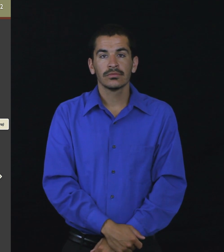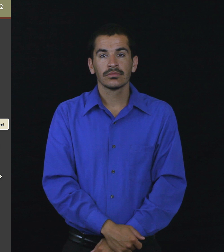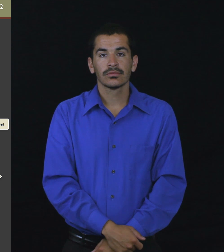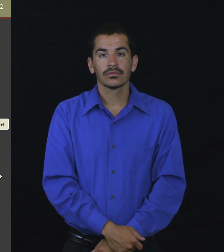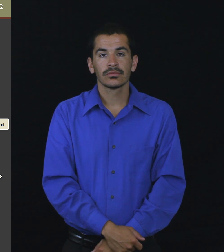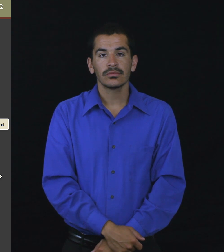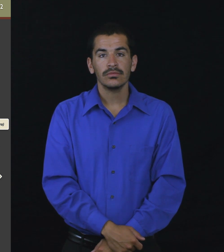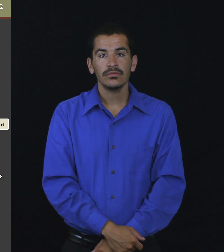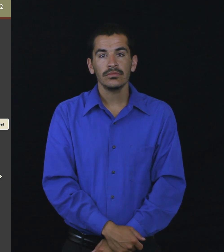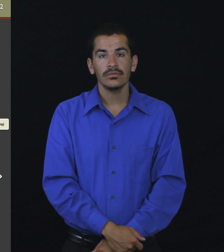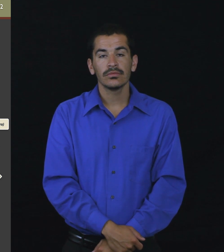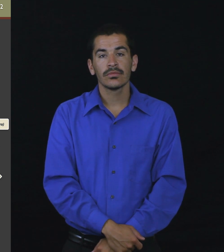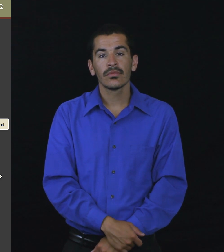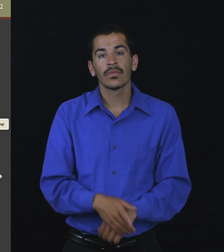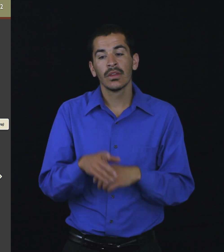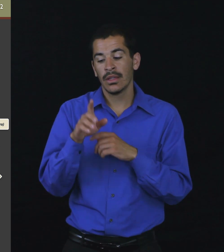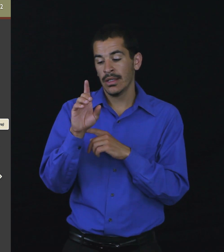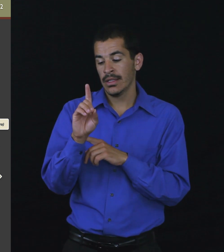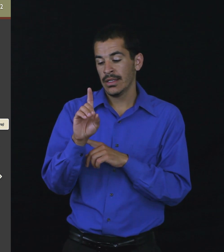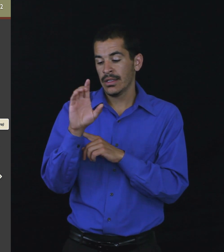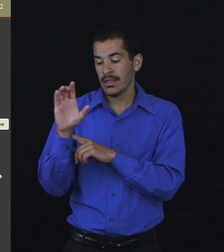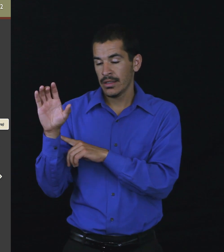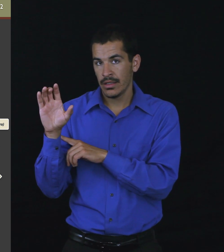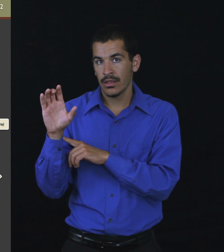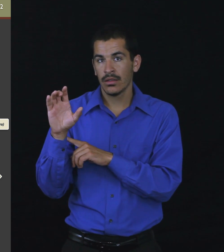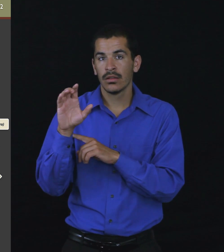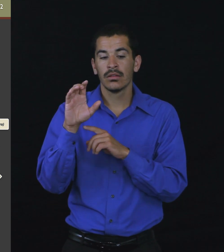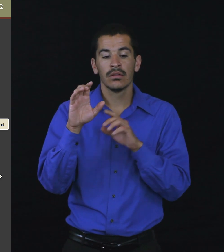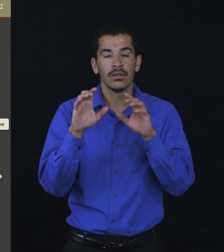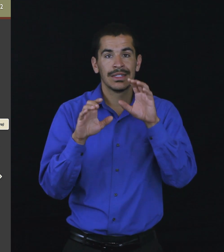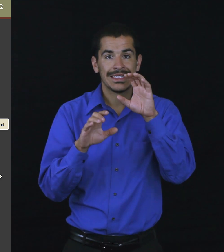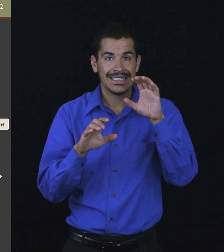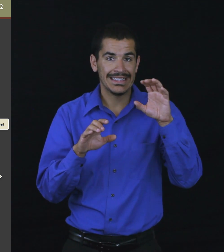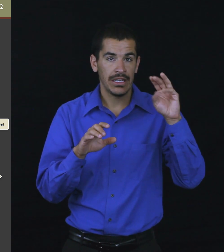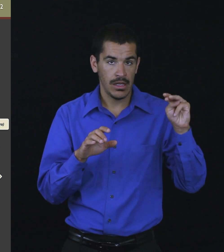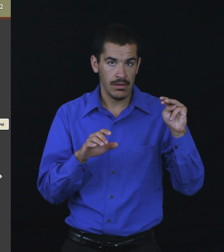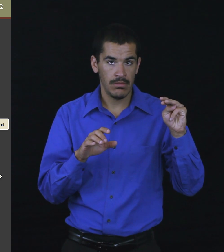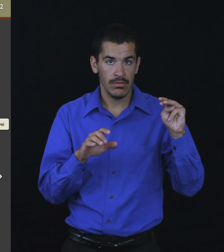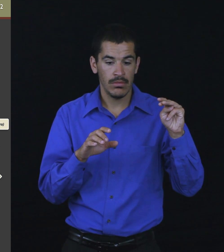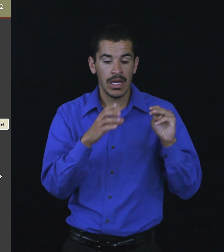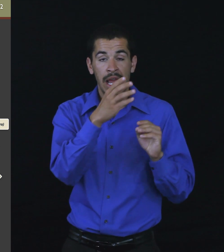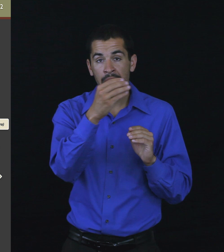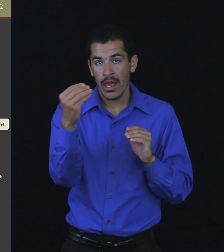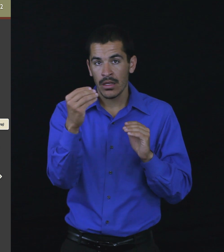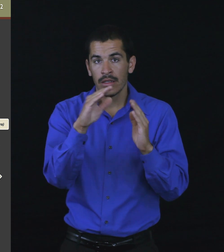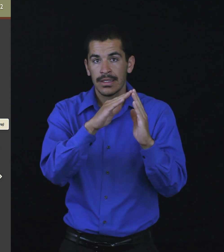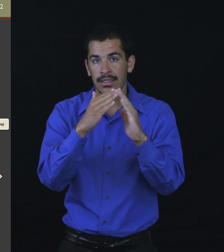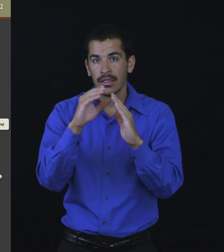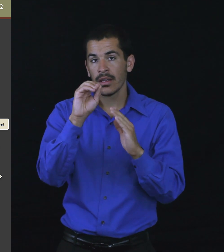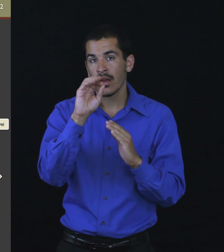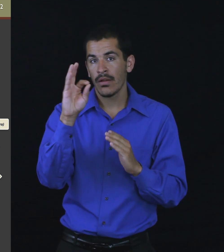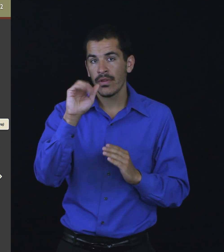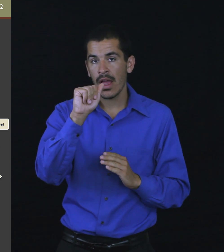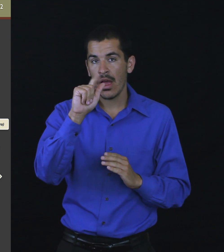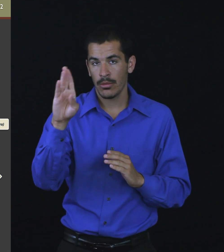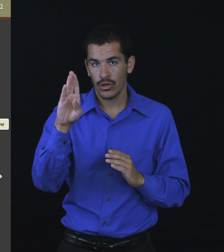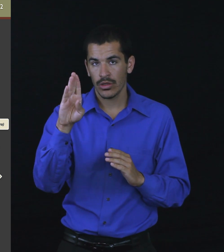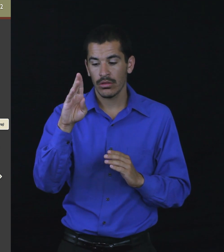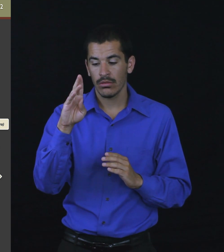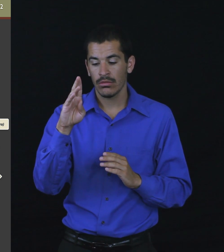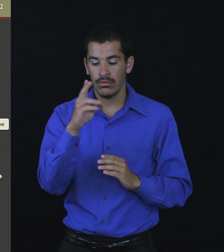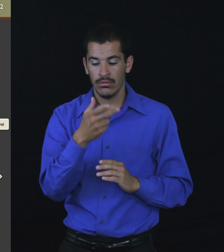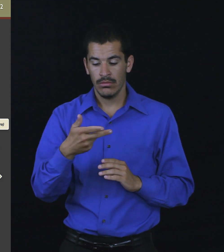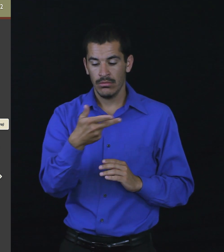DCC, CCM, and the City of Albuquerque each bring many